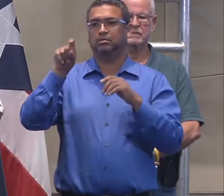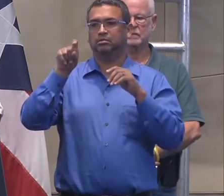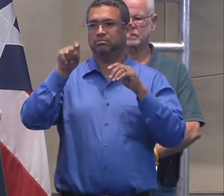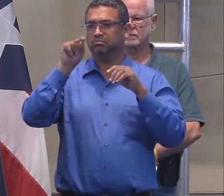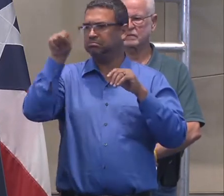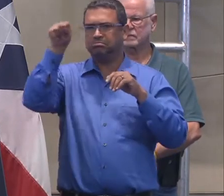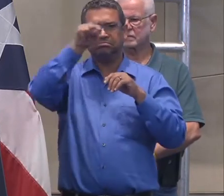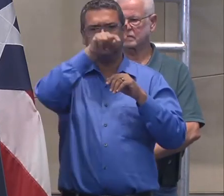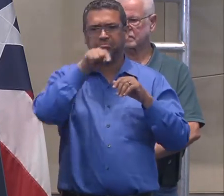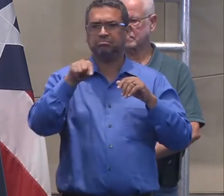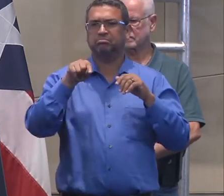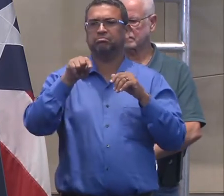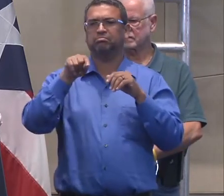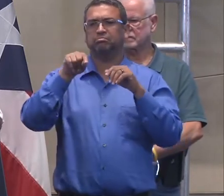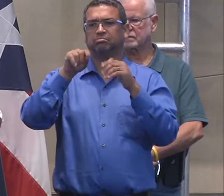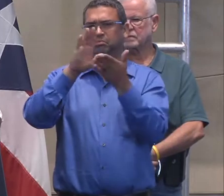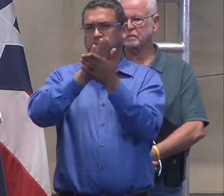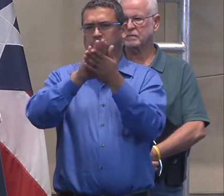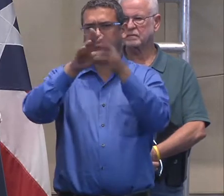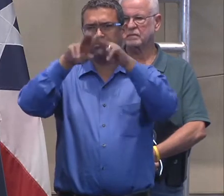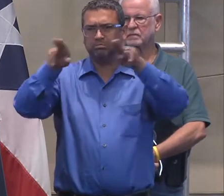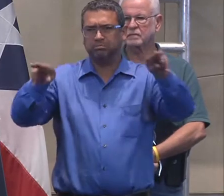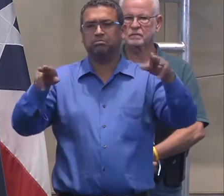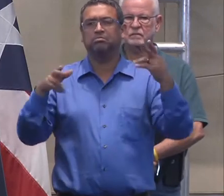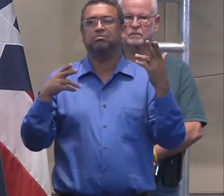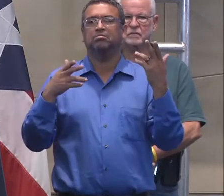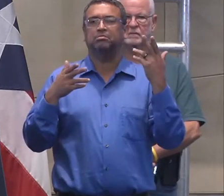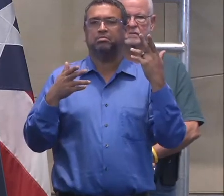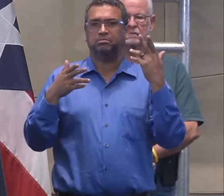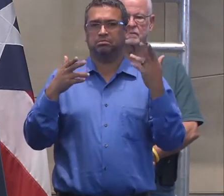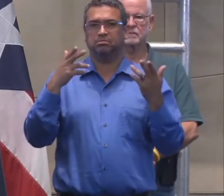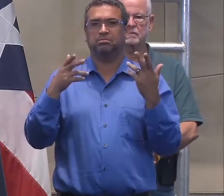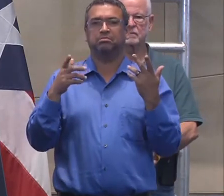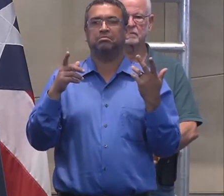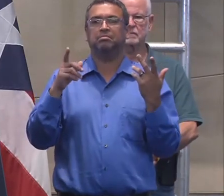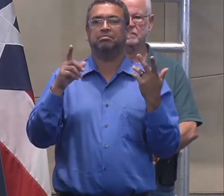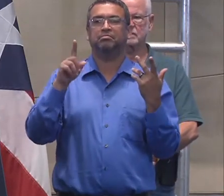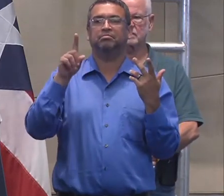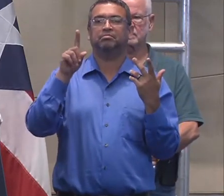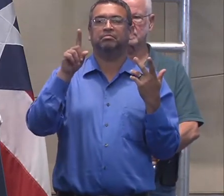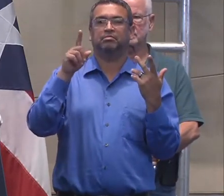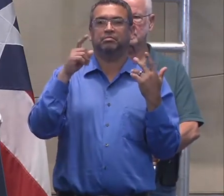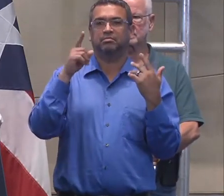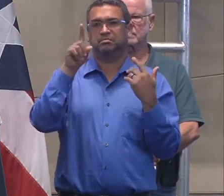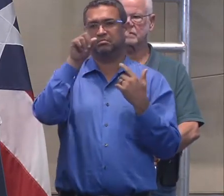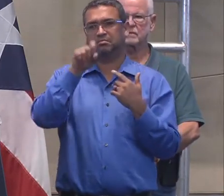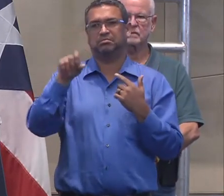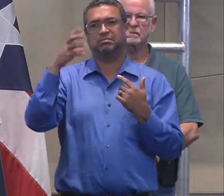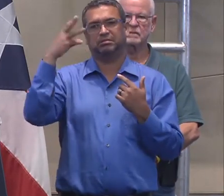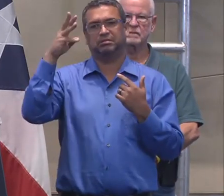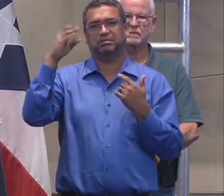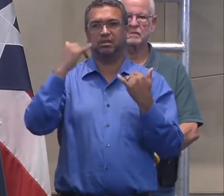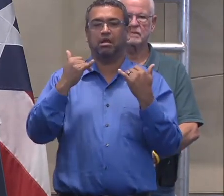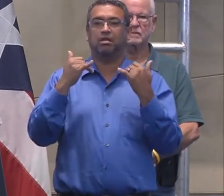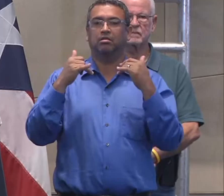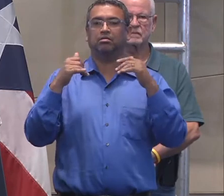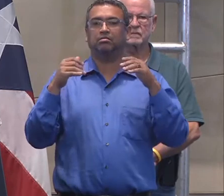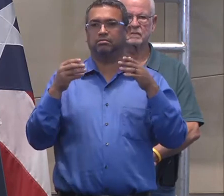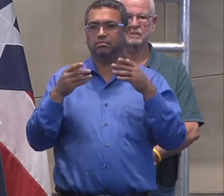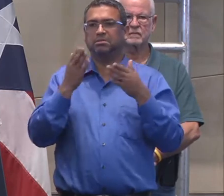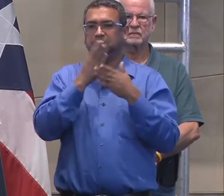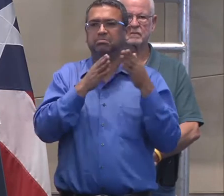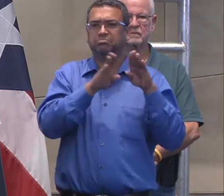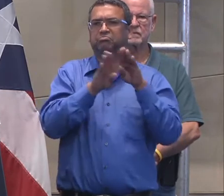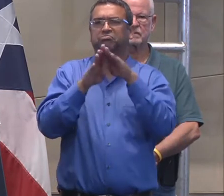our objective by week's end of 130, now we're at 116. In terms